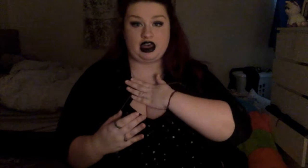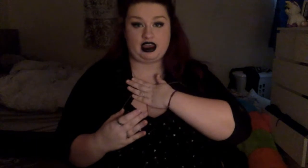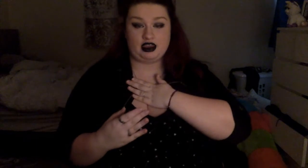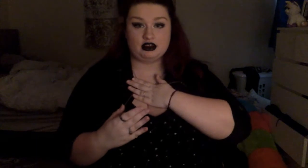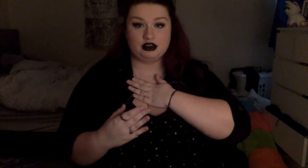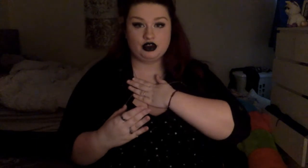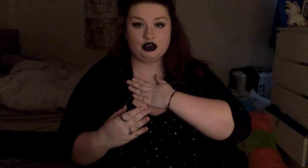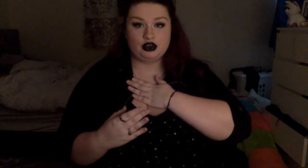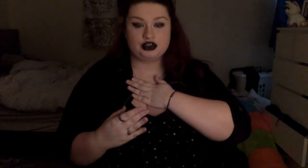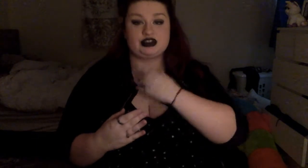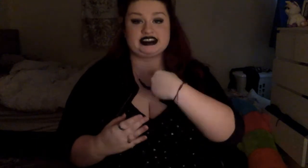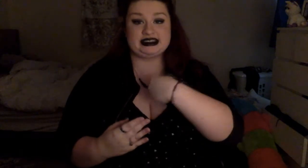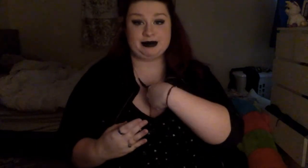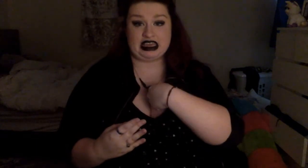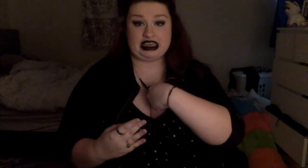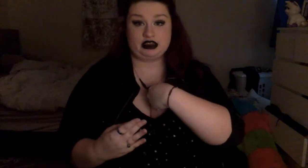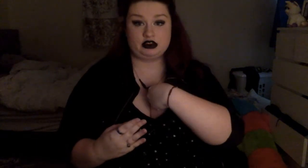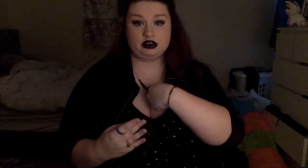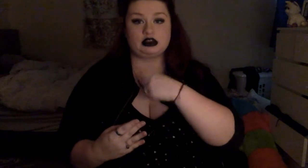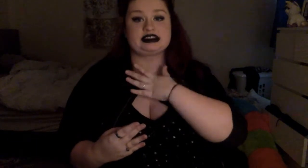My. So this is me. This is my.